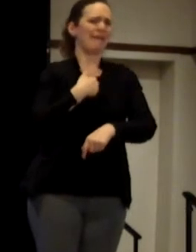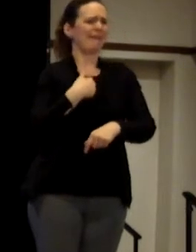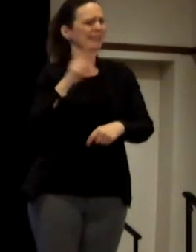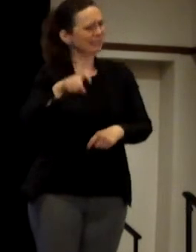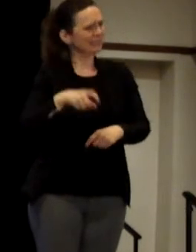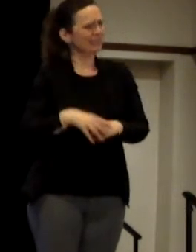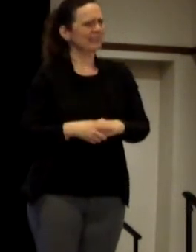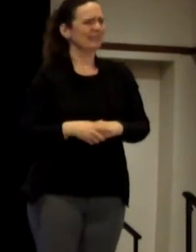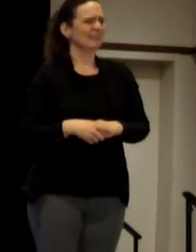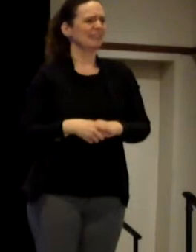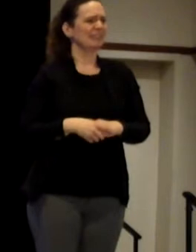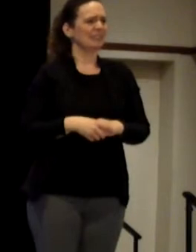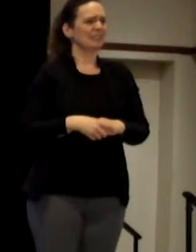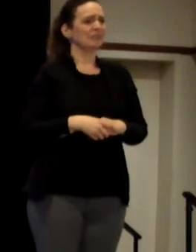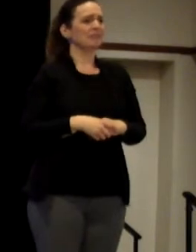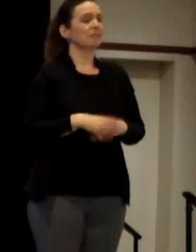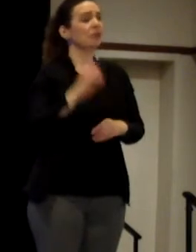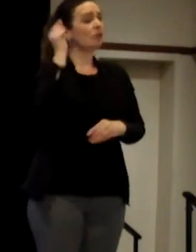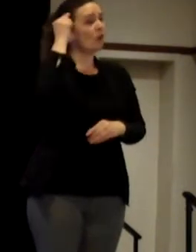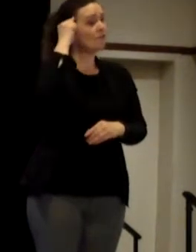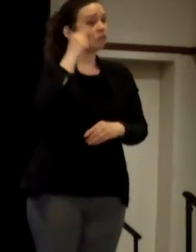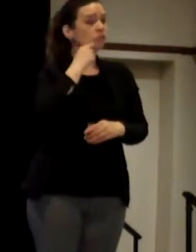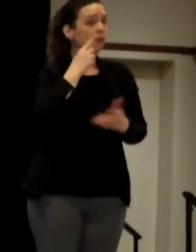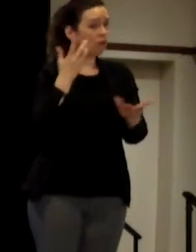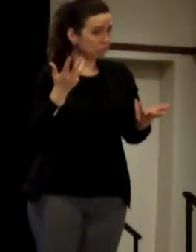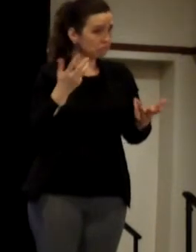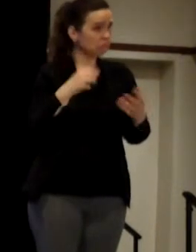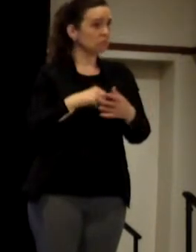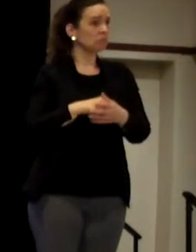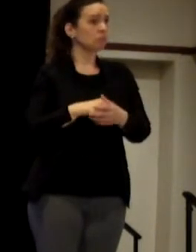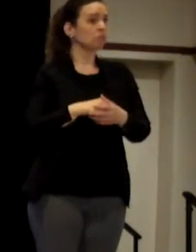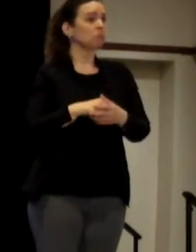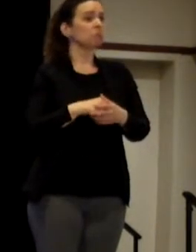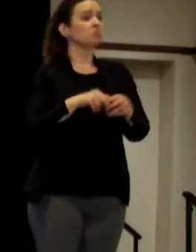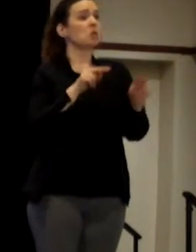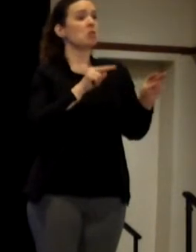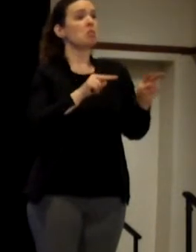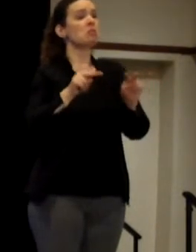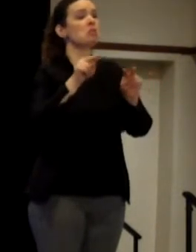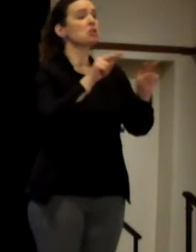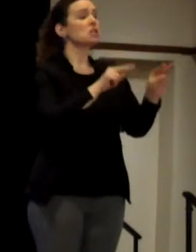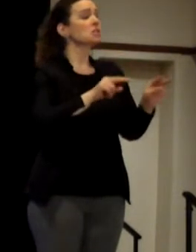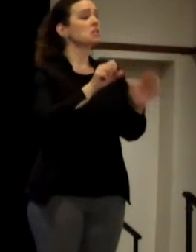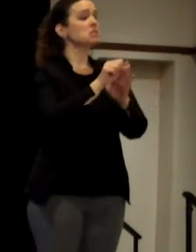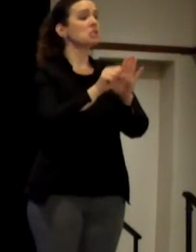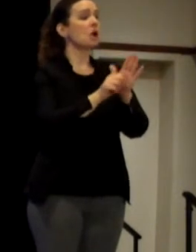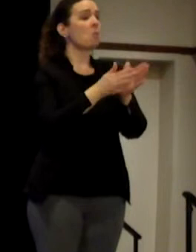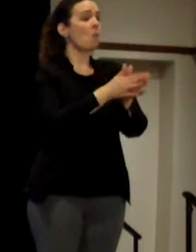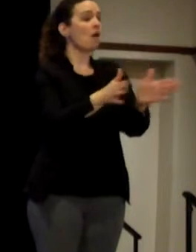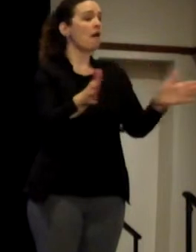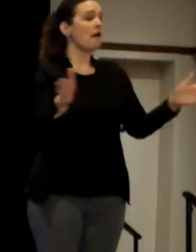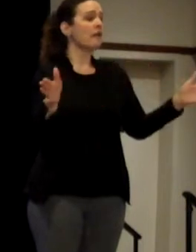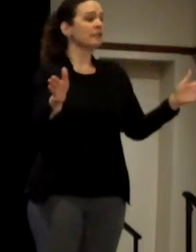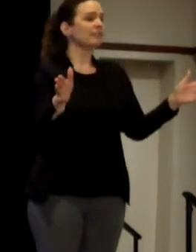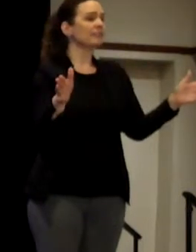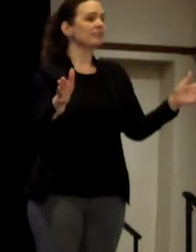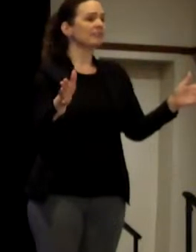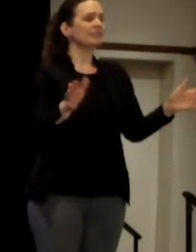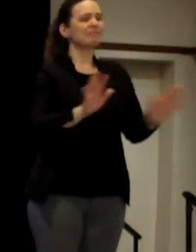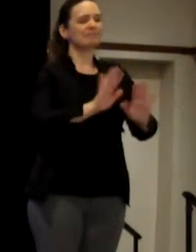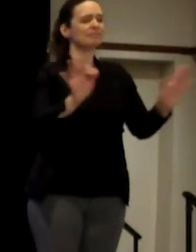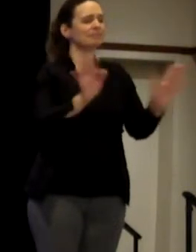mentioned yesterday he's not going to look at it statewide, but I don't know, maybe they'll change their mind. But it's not practical for us to be out